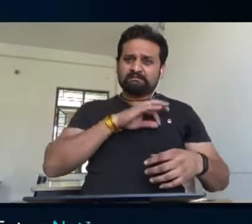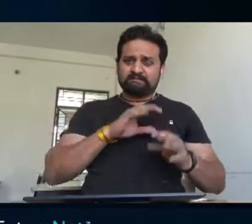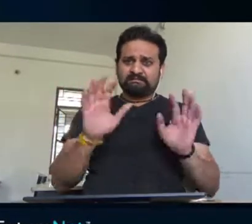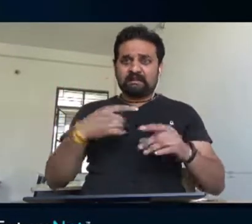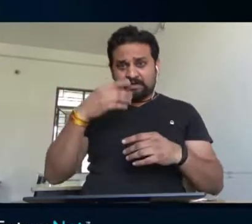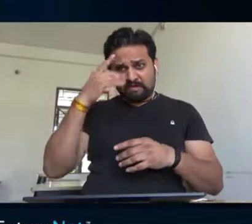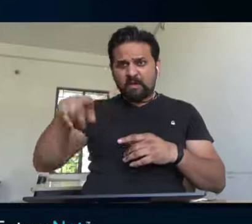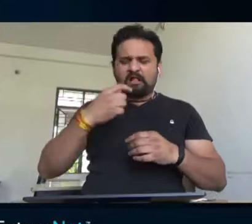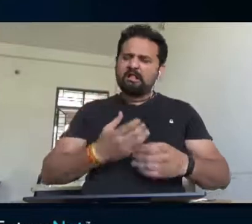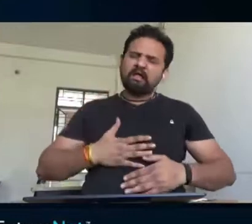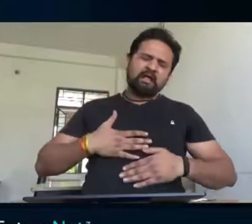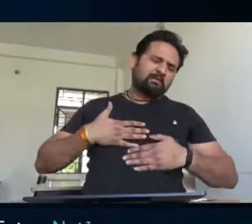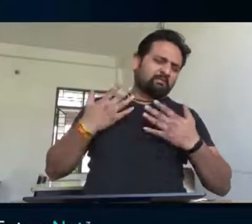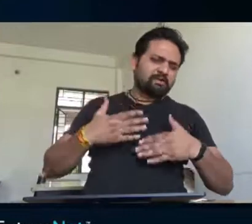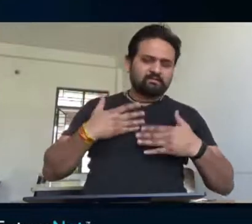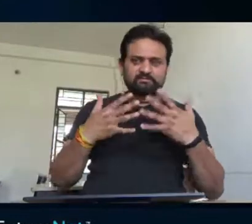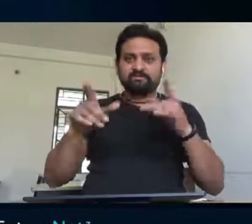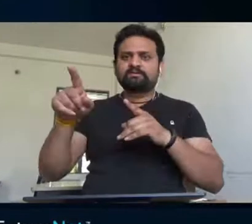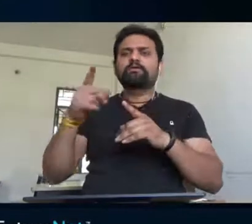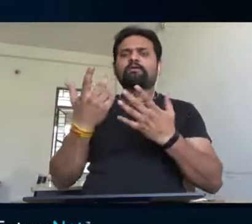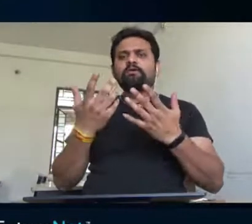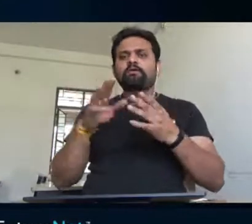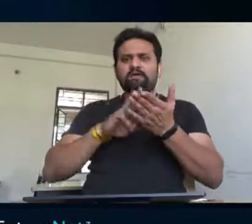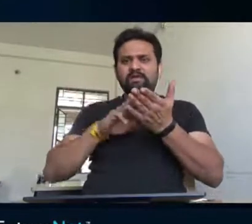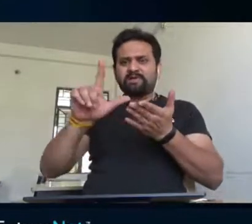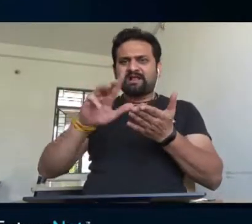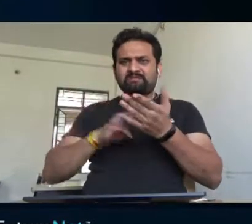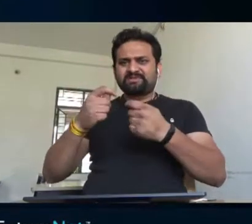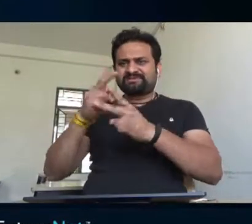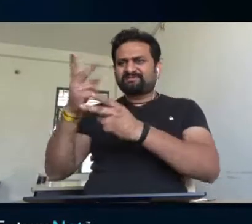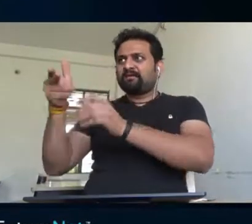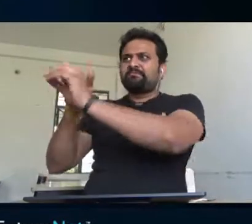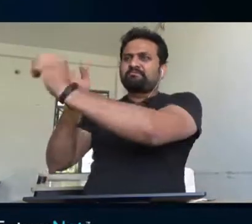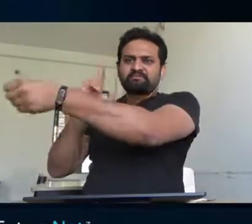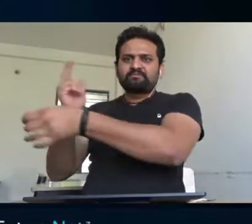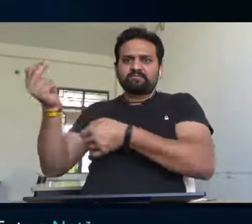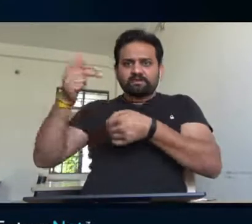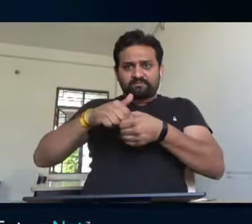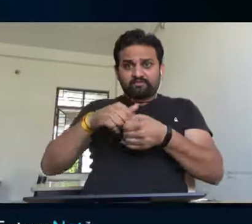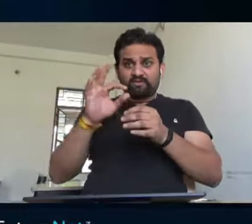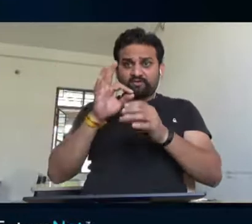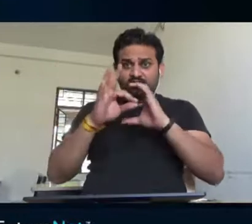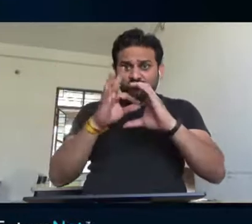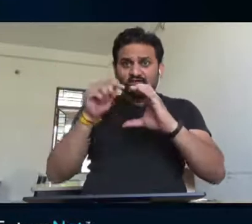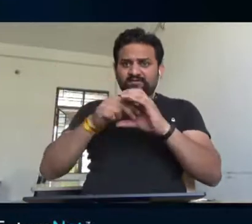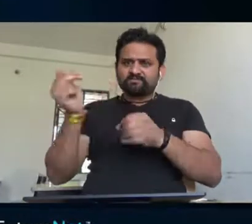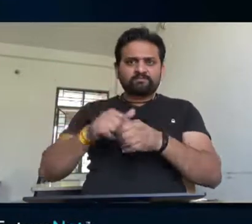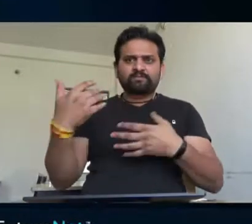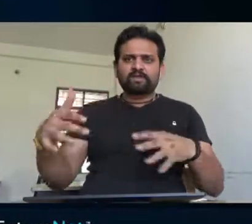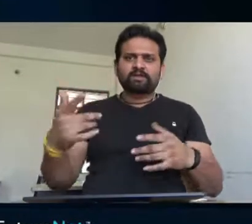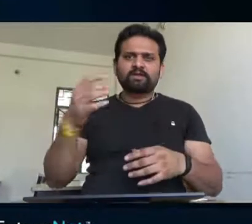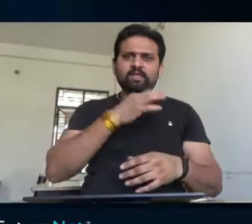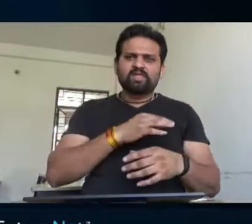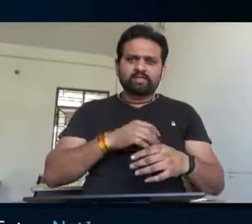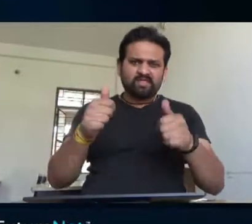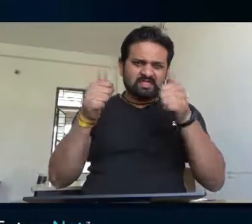and I know these guys, and they are coming from other MLM companies, and they were successful before, but all of them tell the